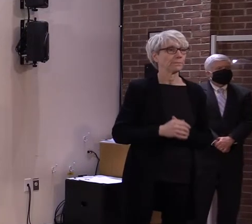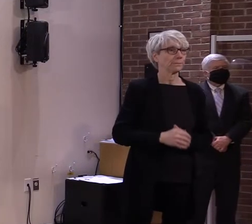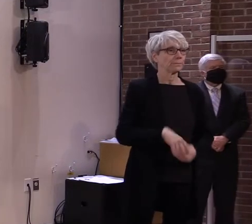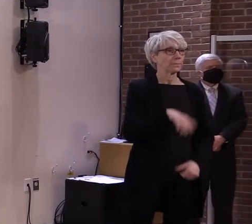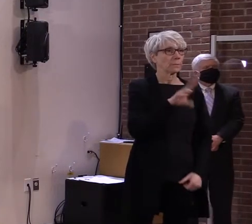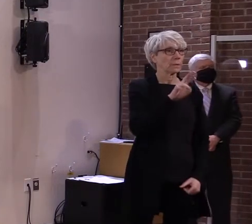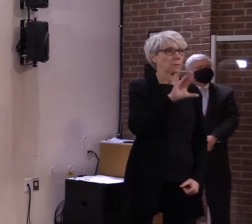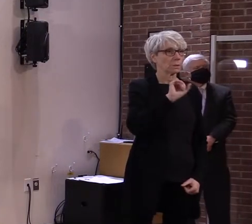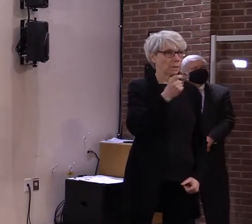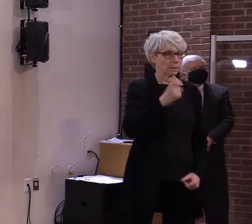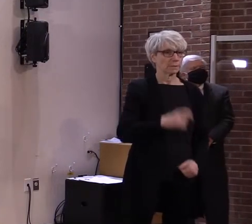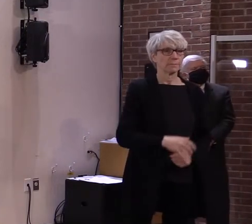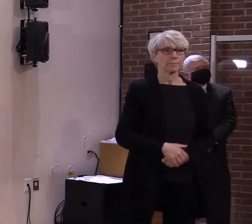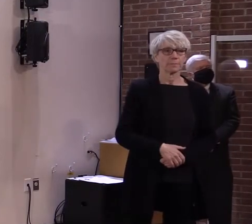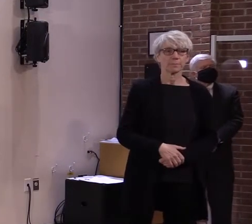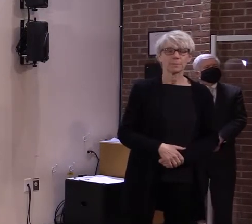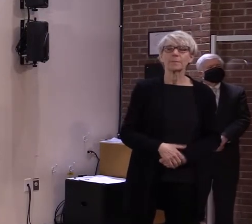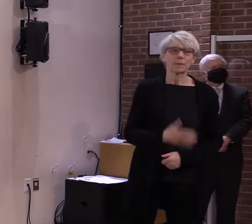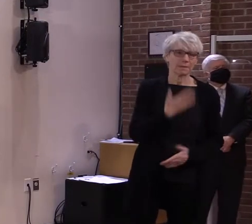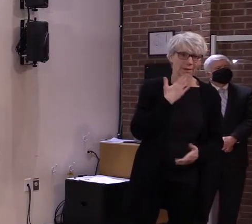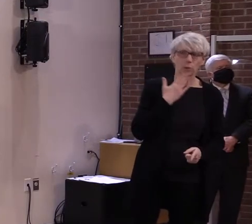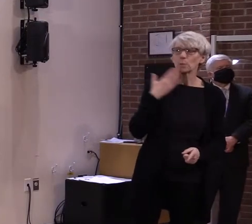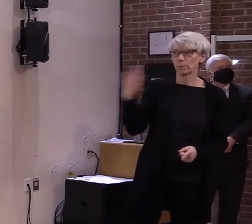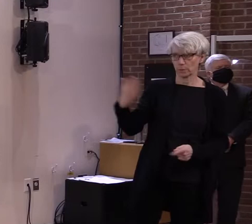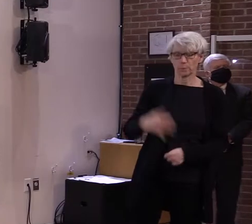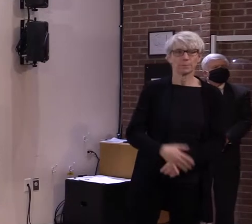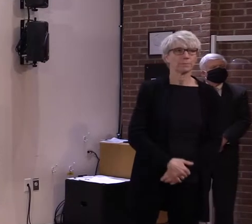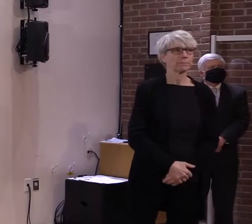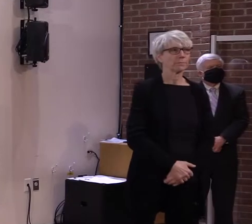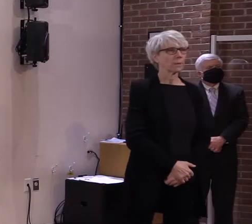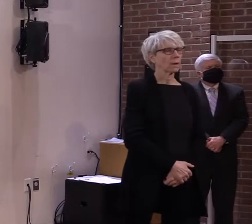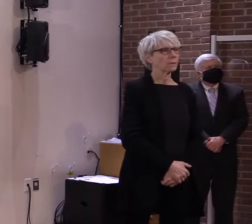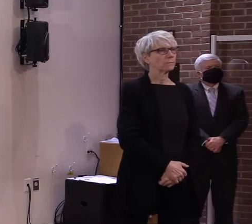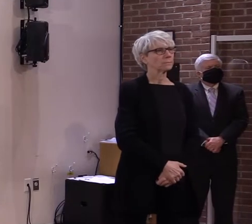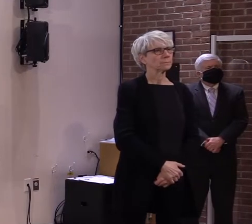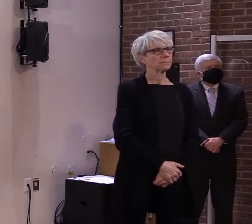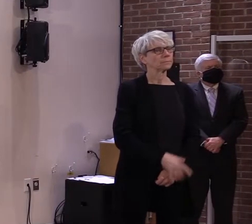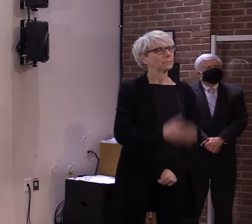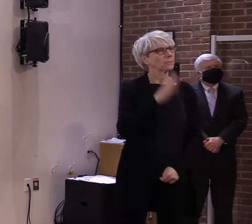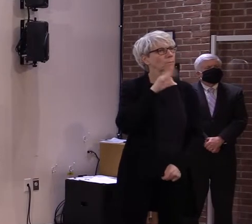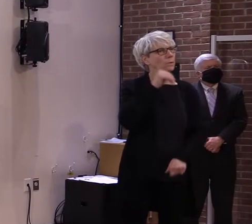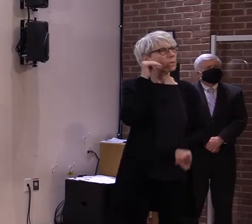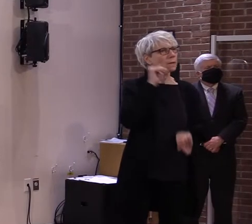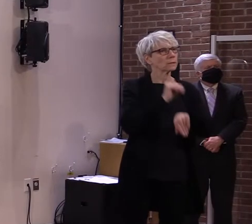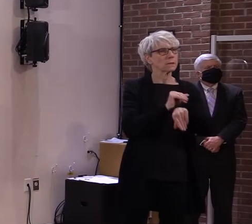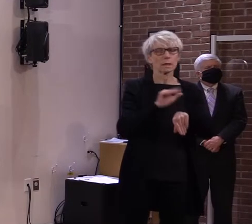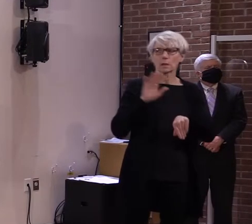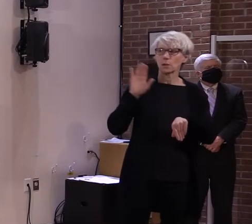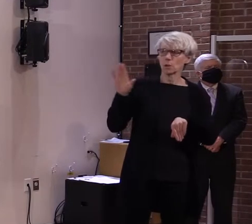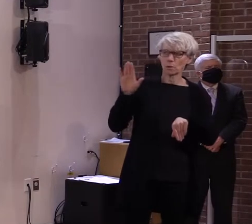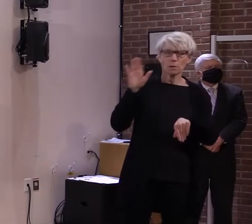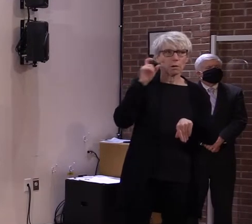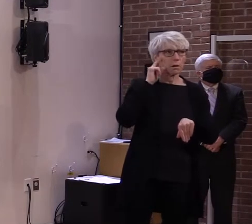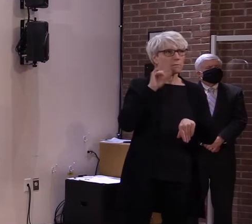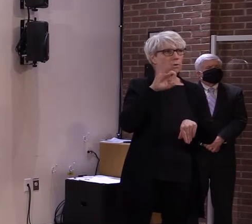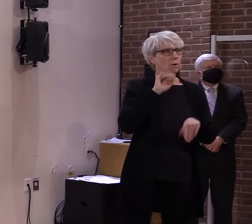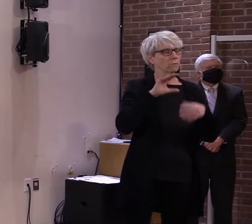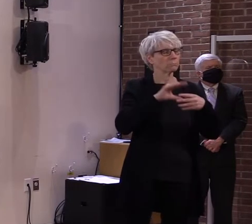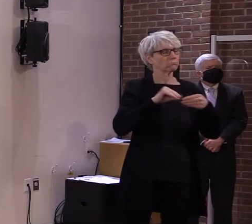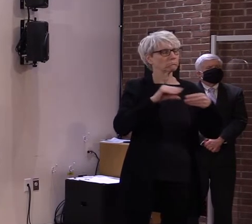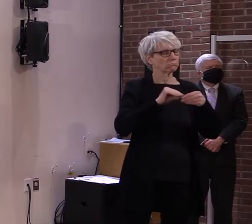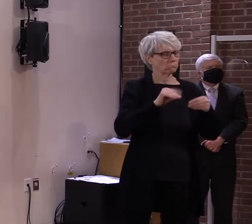Thank you, Rebecca, and thank you, Governor. So I guess, you know, last night your office put out a statement responding to